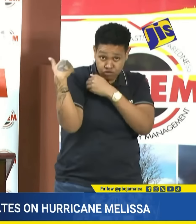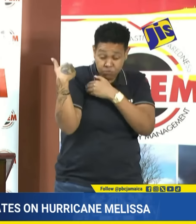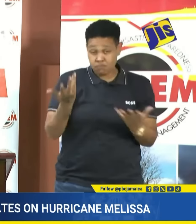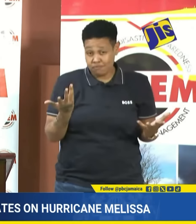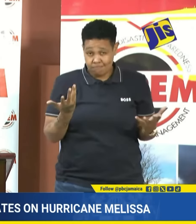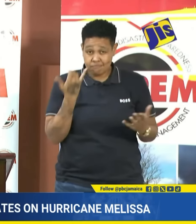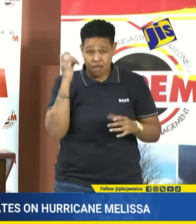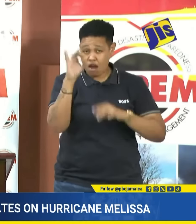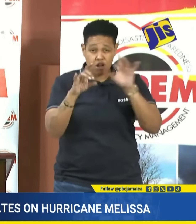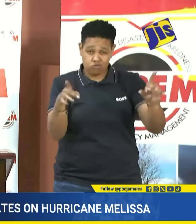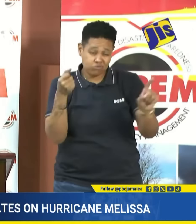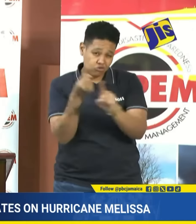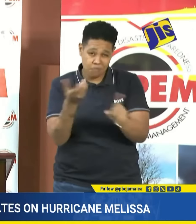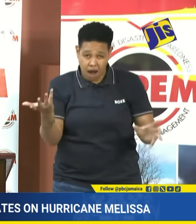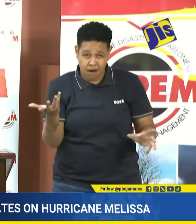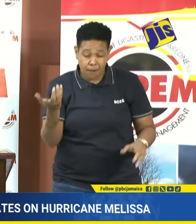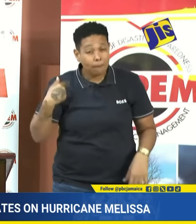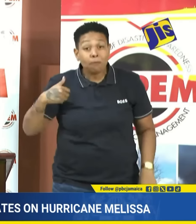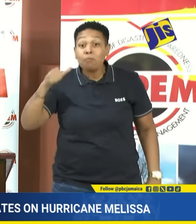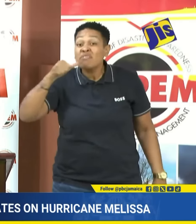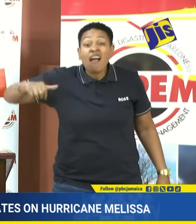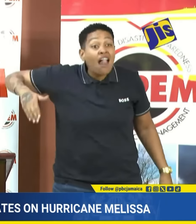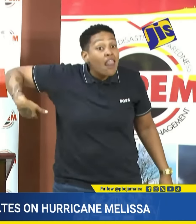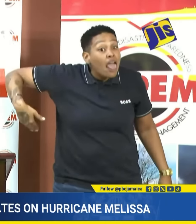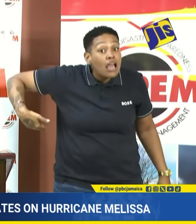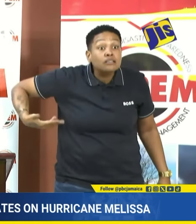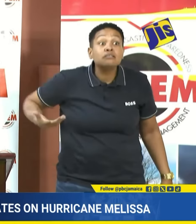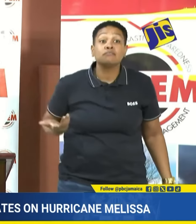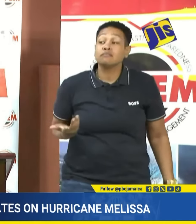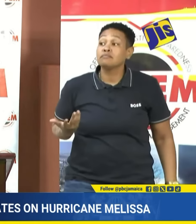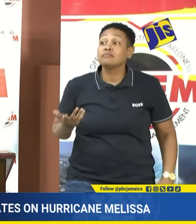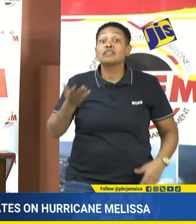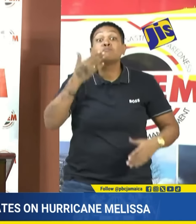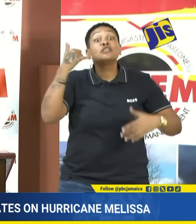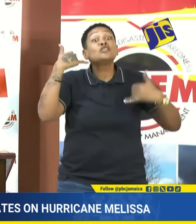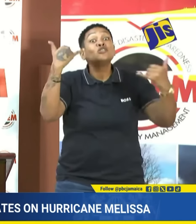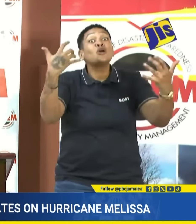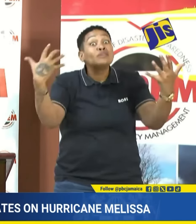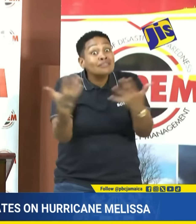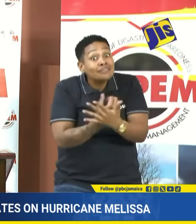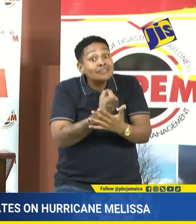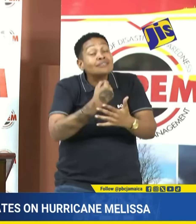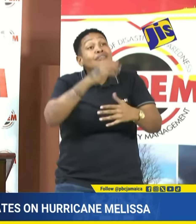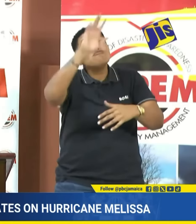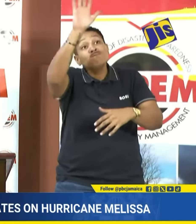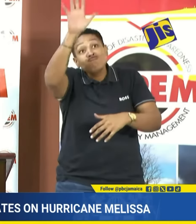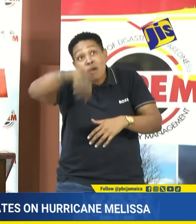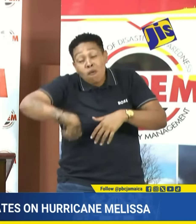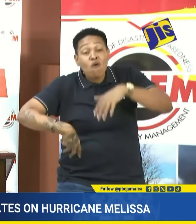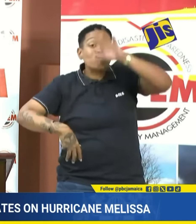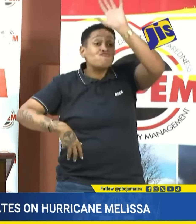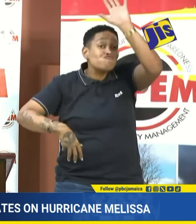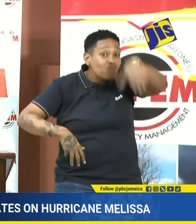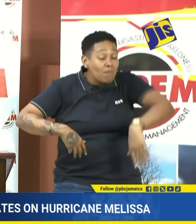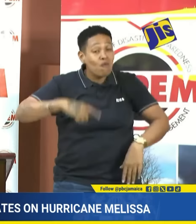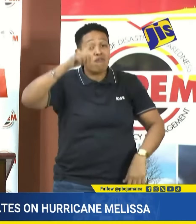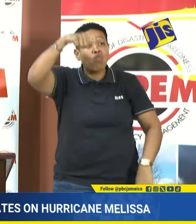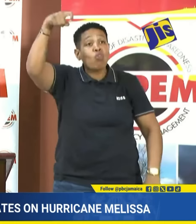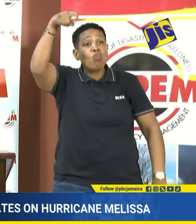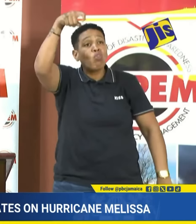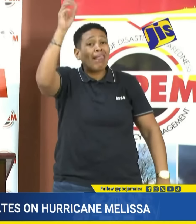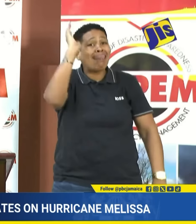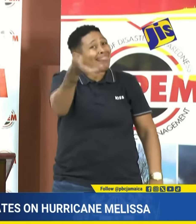might contribute to. It is not late to take them down. I am